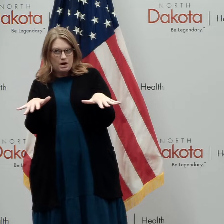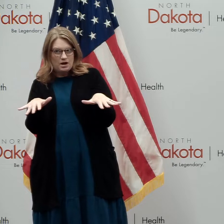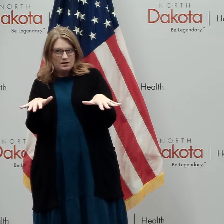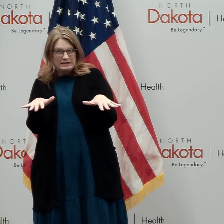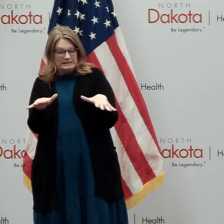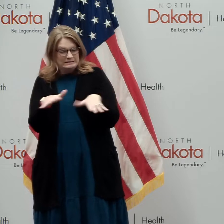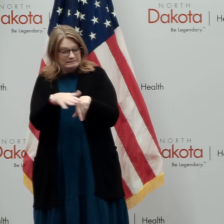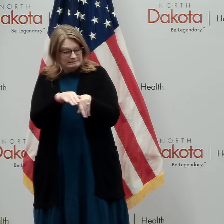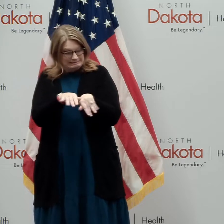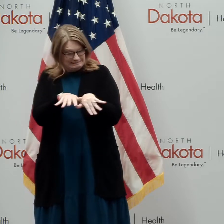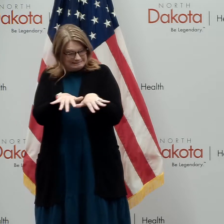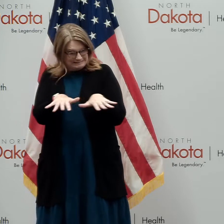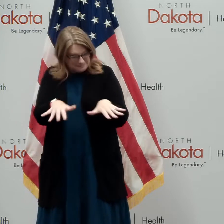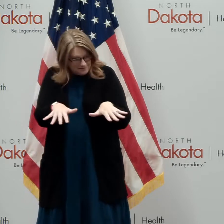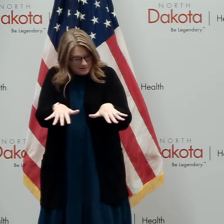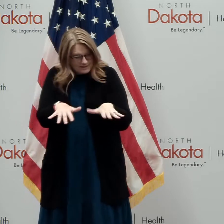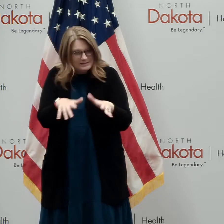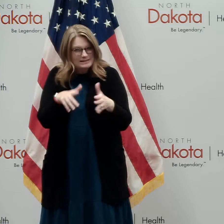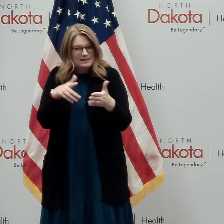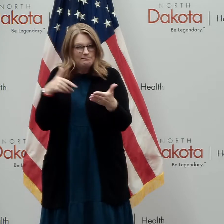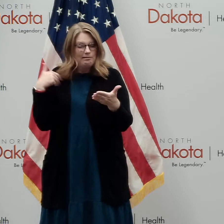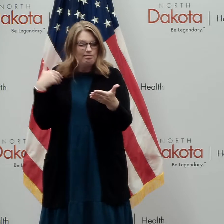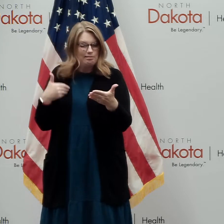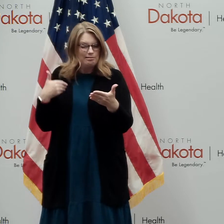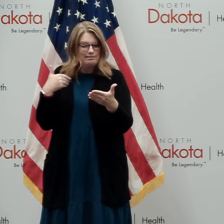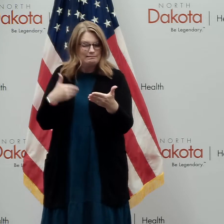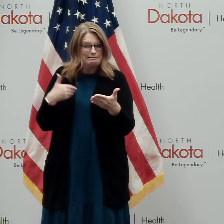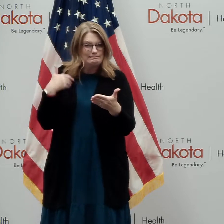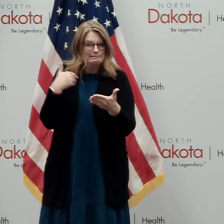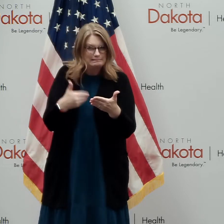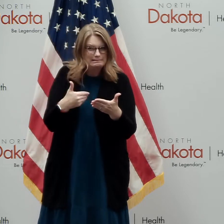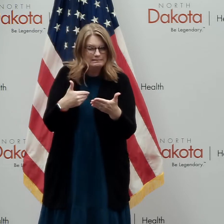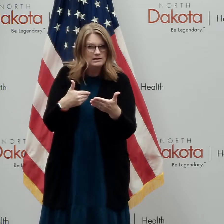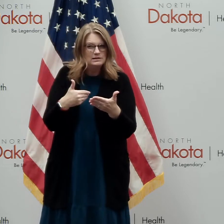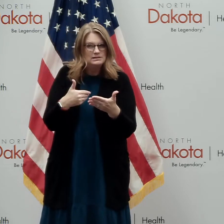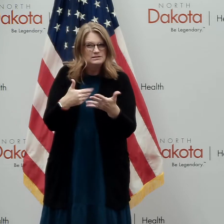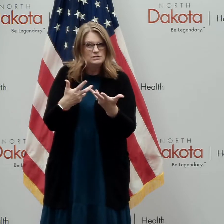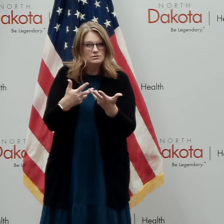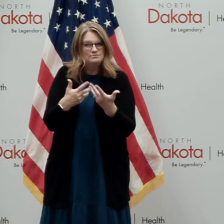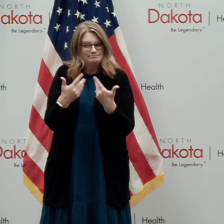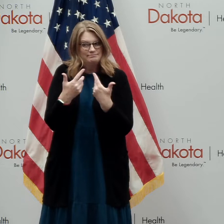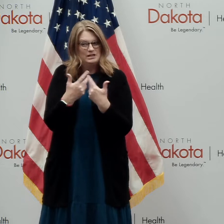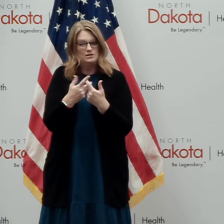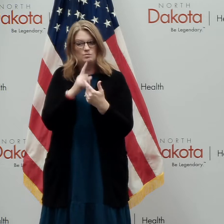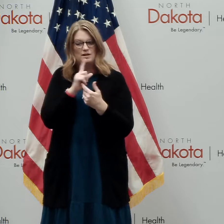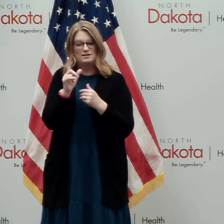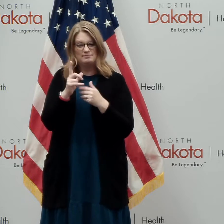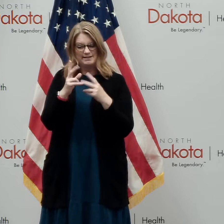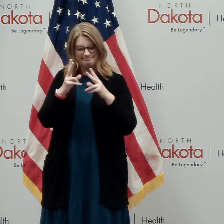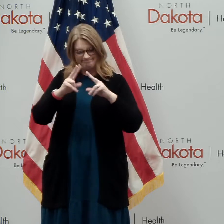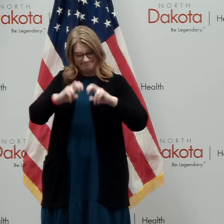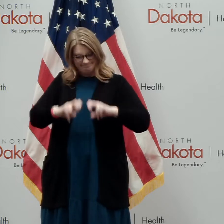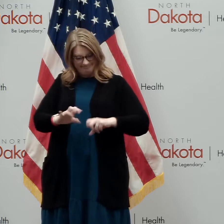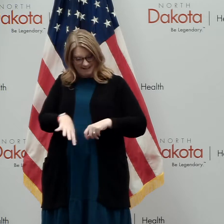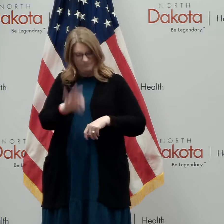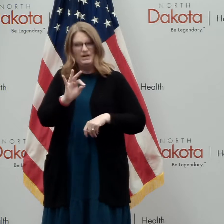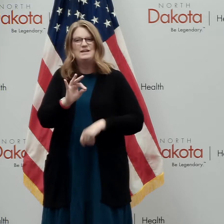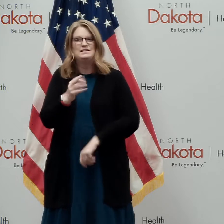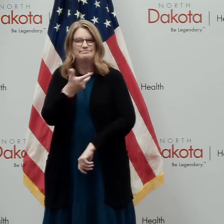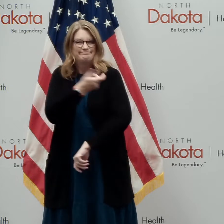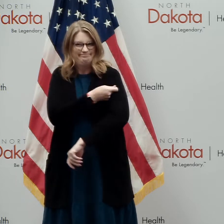a vaccine that would help protect populations from this disease. Number